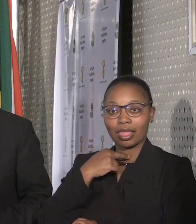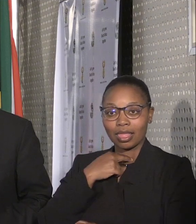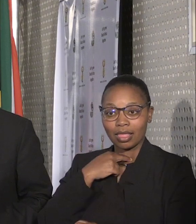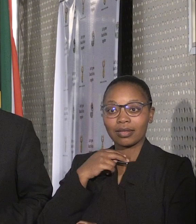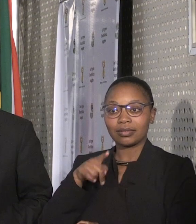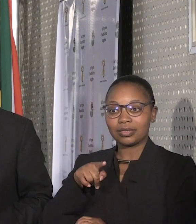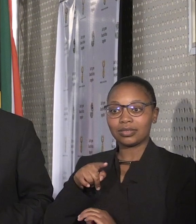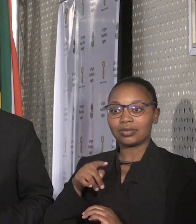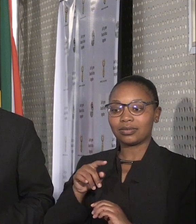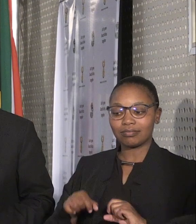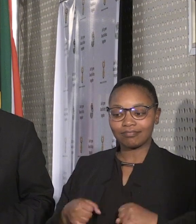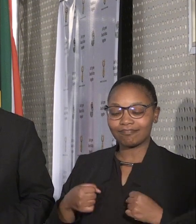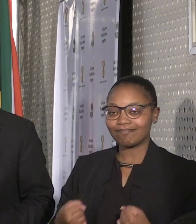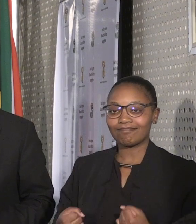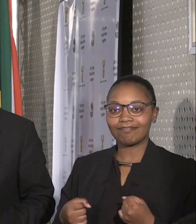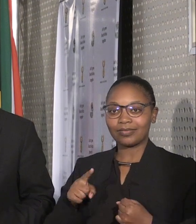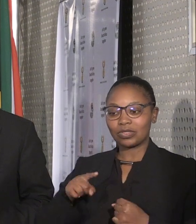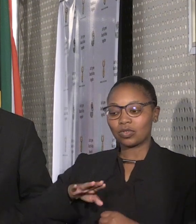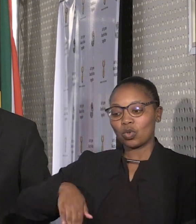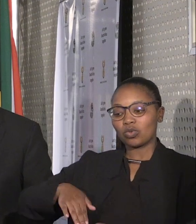auto reversal functionality.